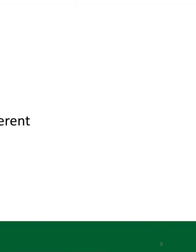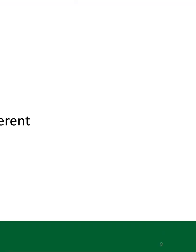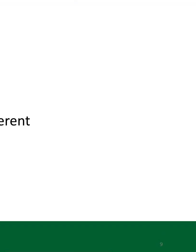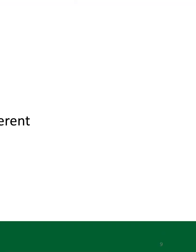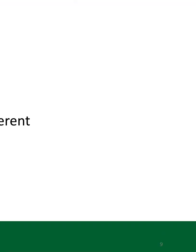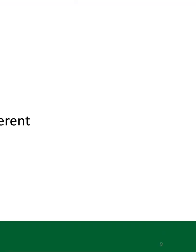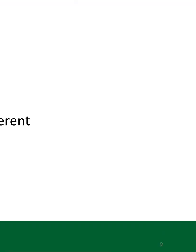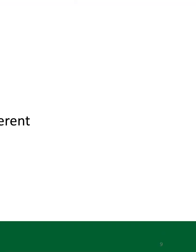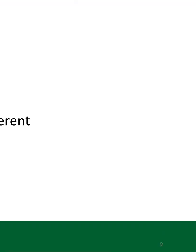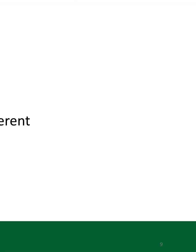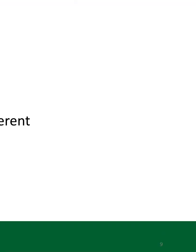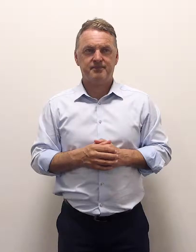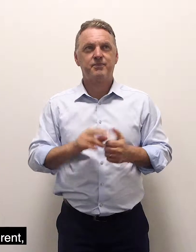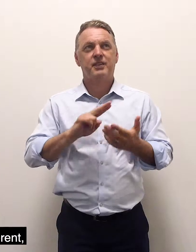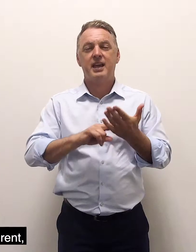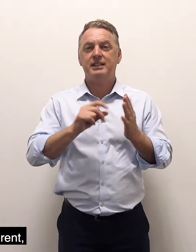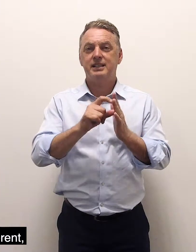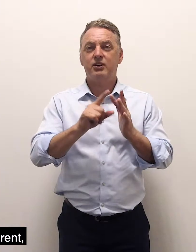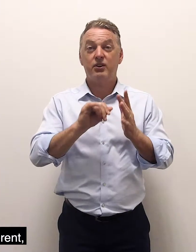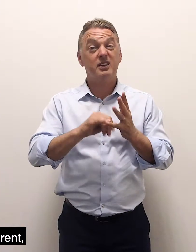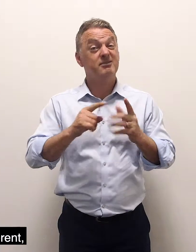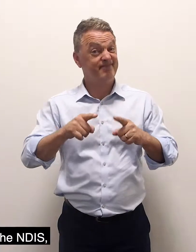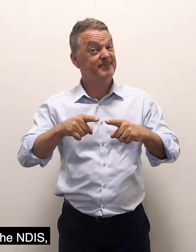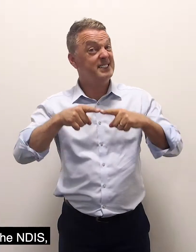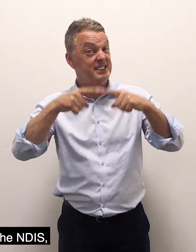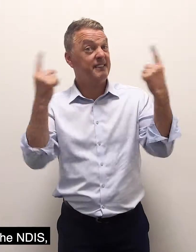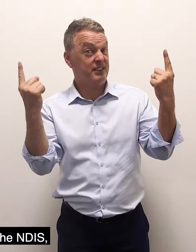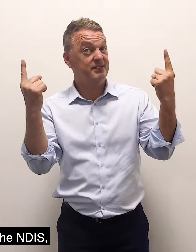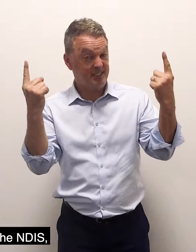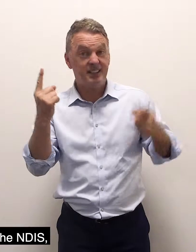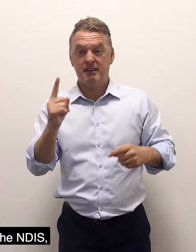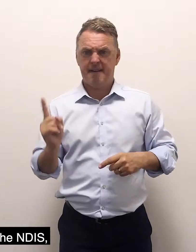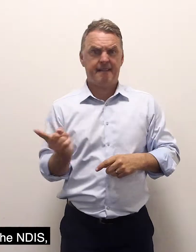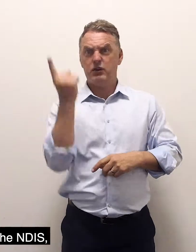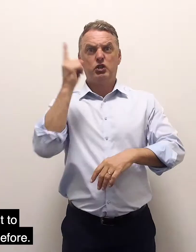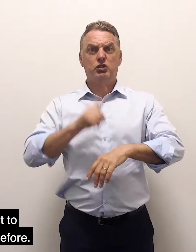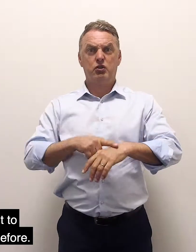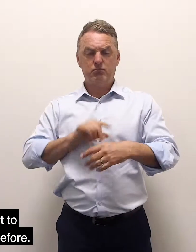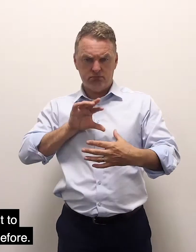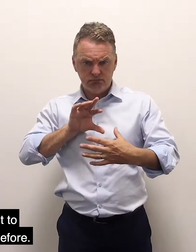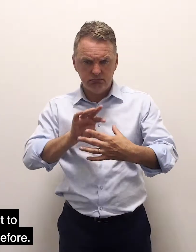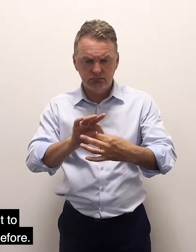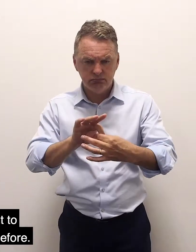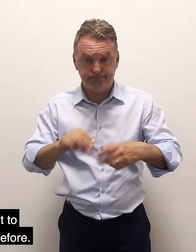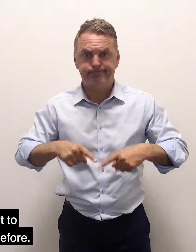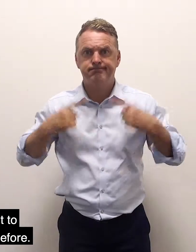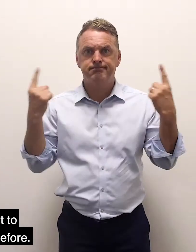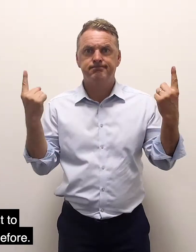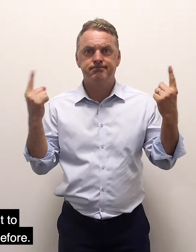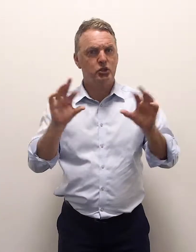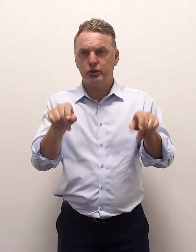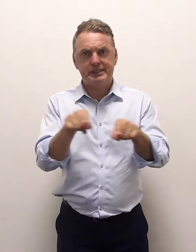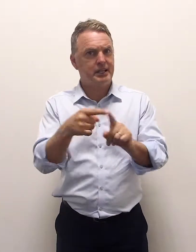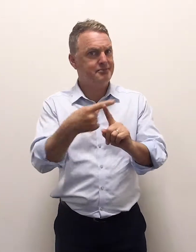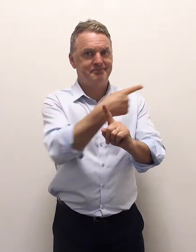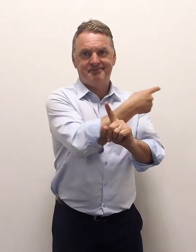Slide saying, the NDIS is different. The NDIS is different. So when people use the NDIS, it's very different to how they used it